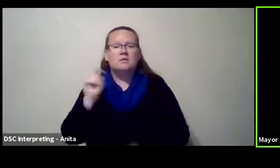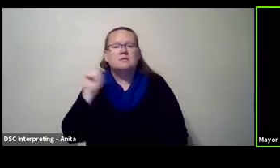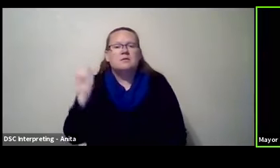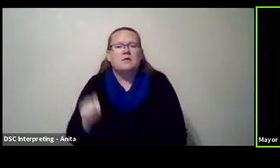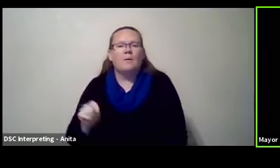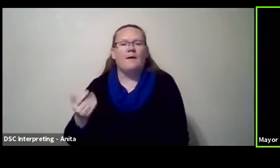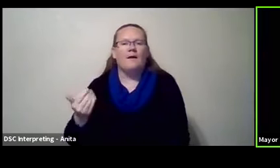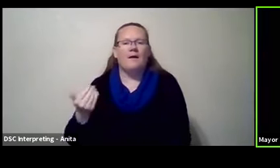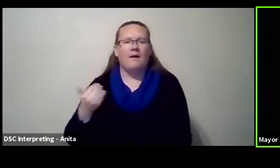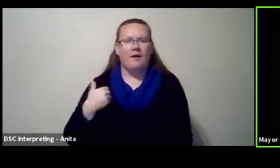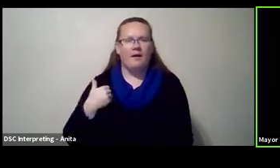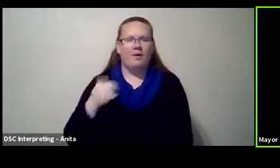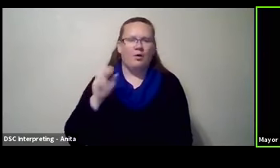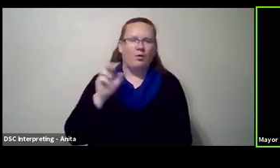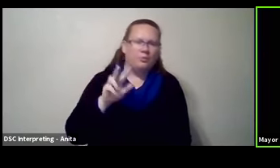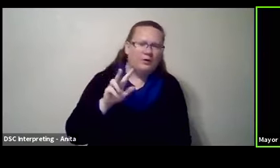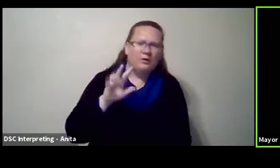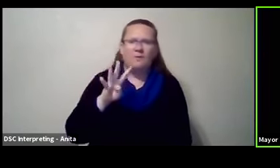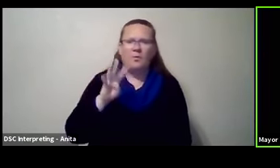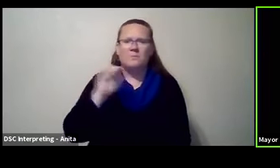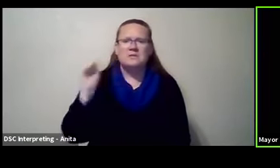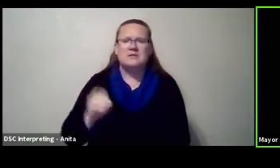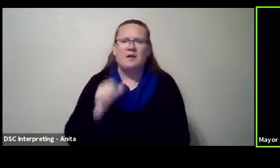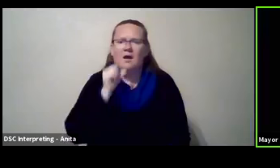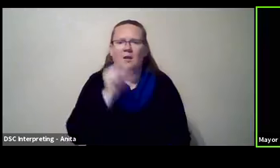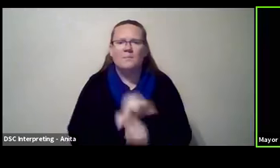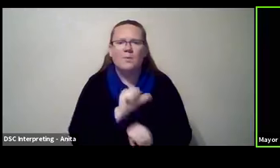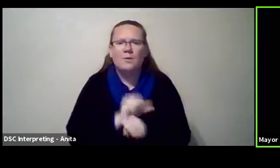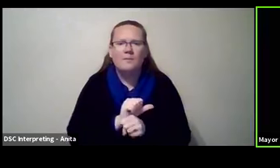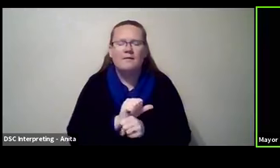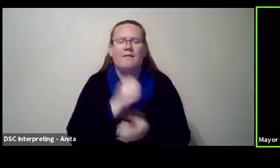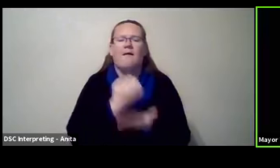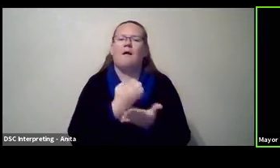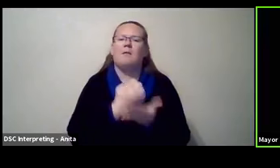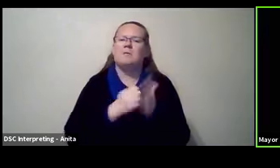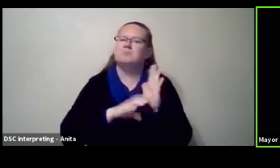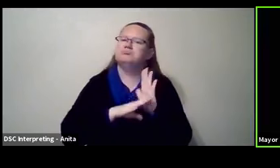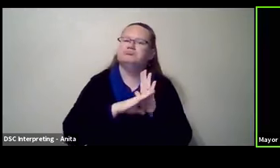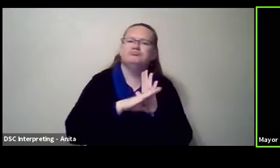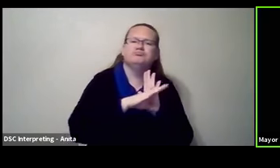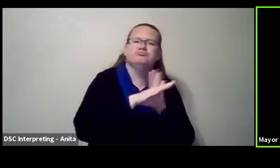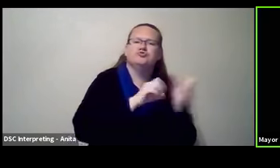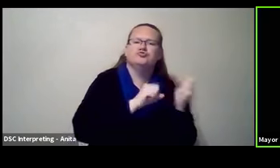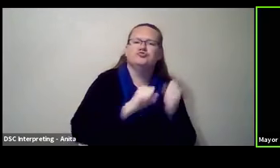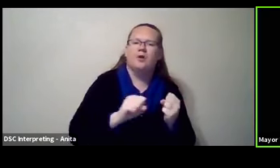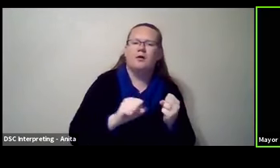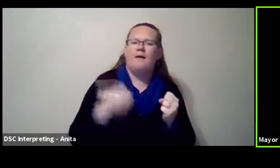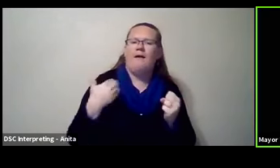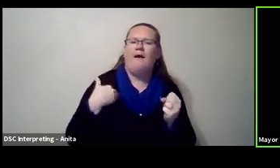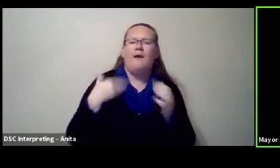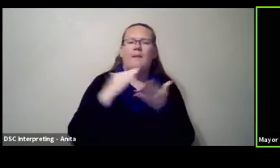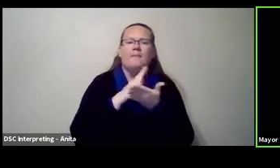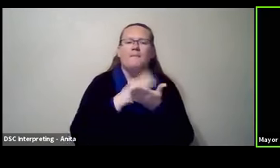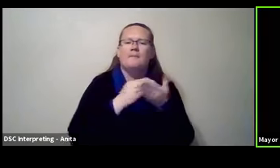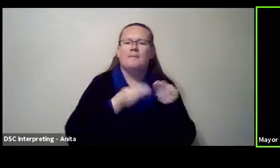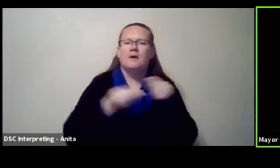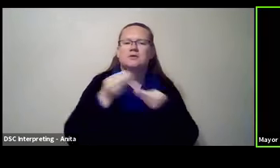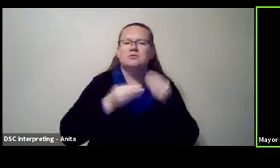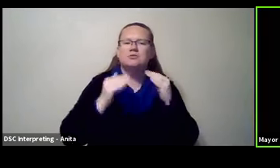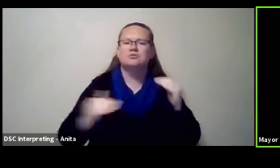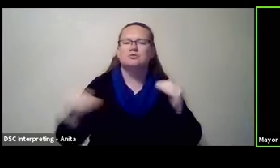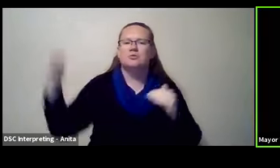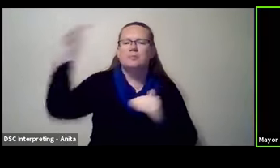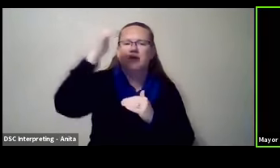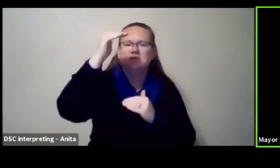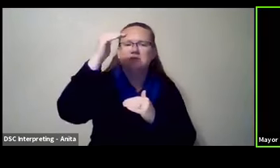uh, you know, three, four percent unemployment. The economy was strong. We, um, had a budget surplus, uh, and